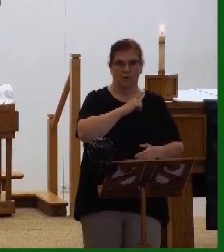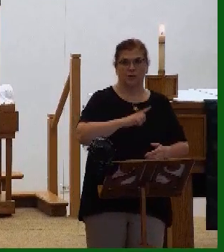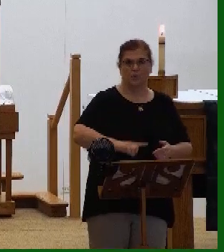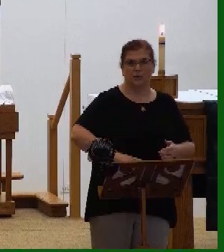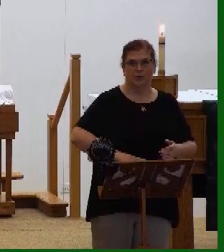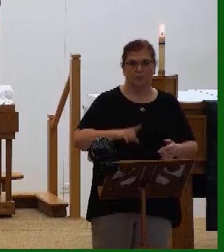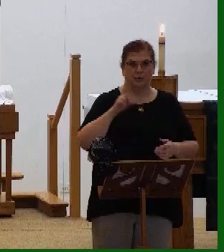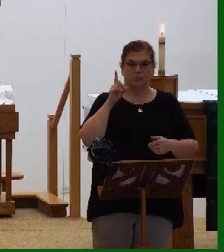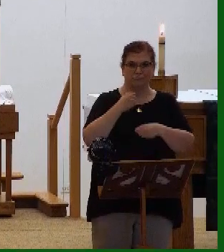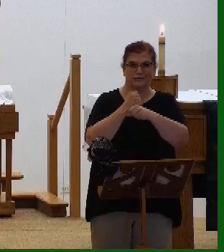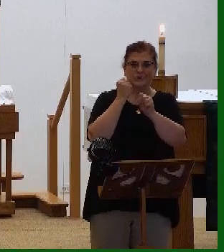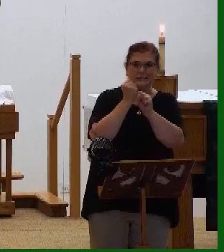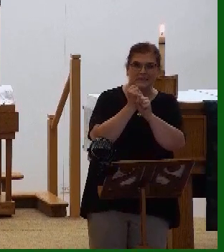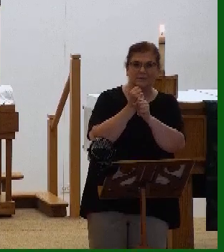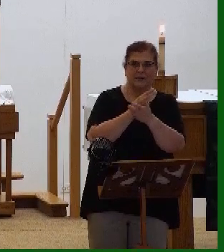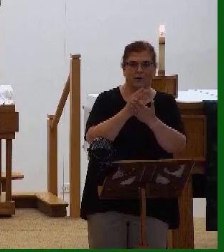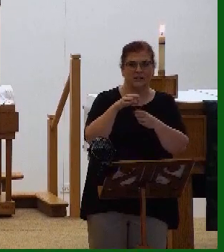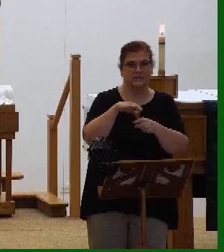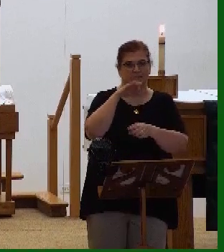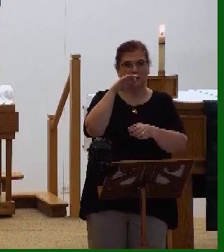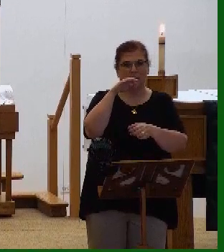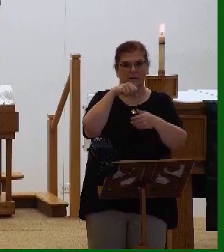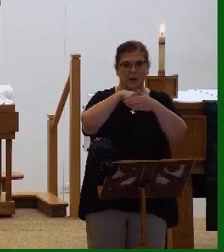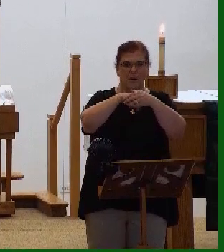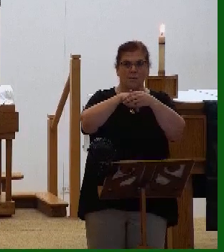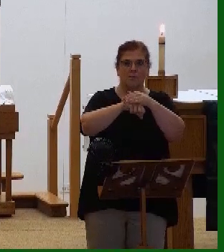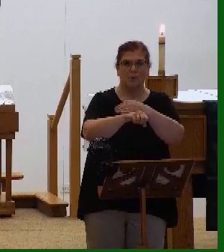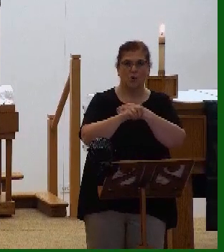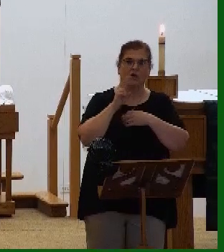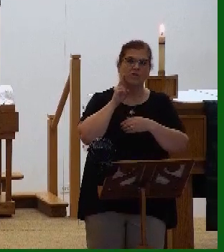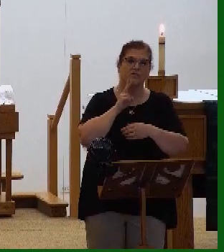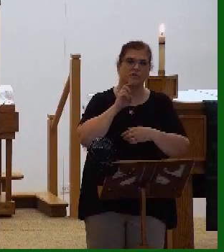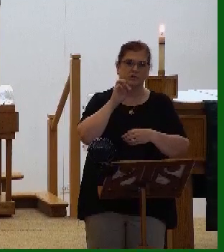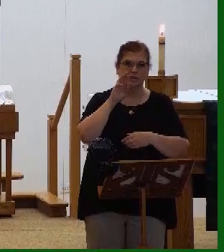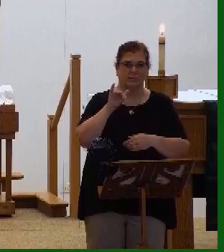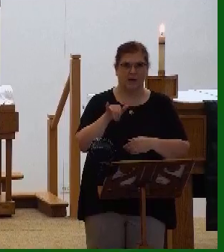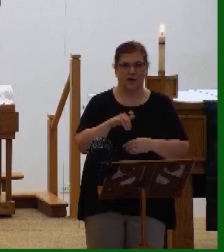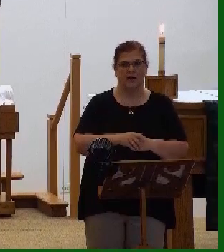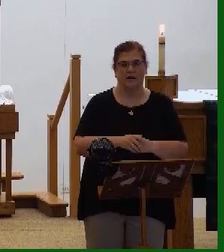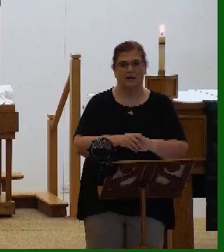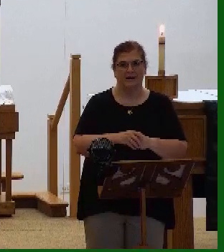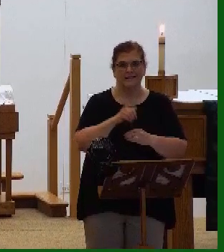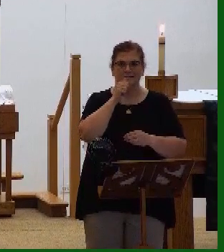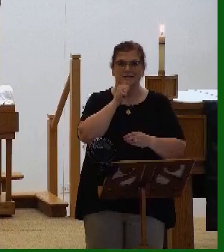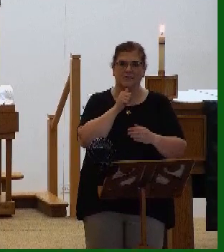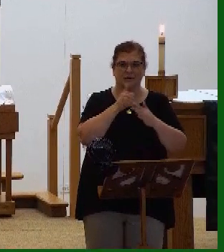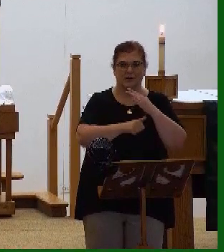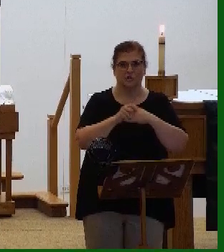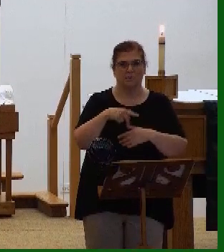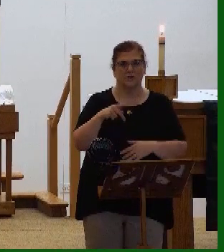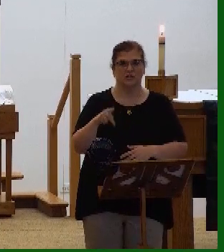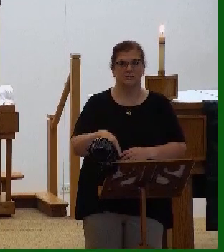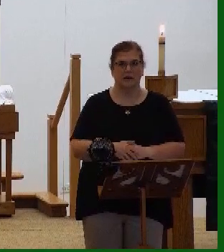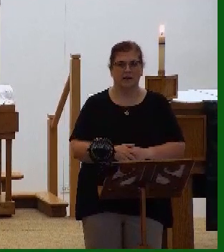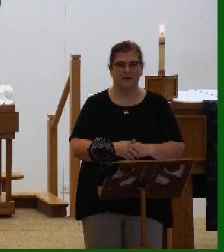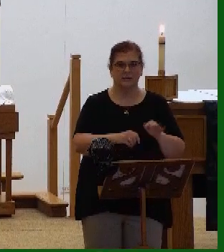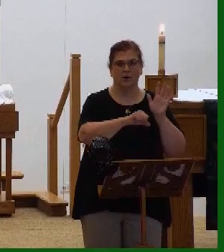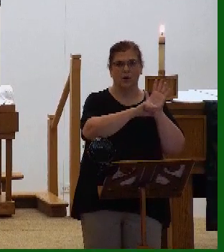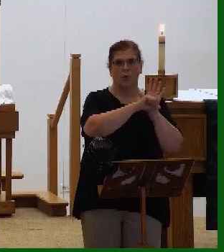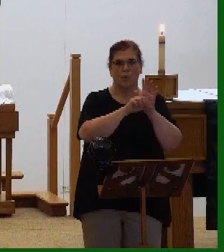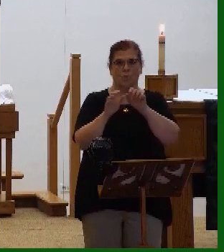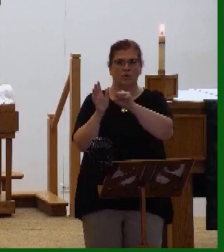Lord, who was conceived by the Holy Spirit, born of the Virgin Mary, suffered under Pontius